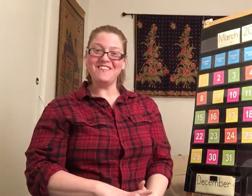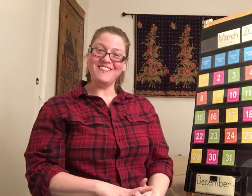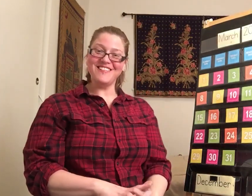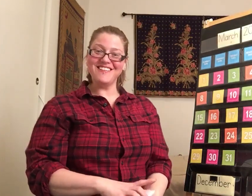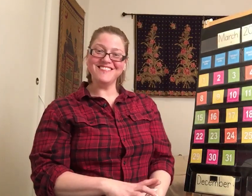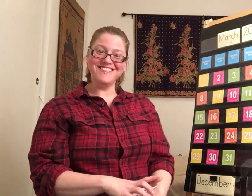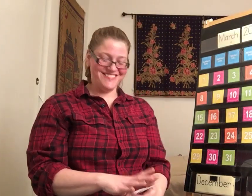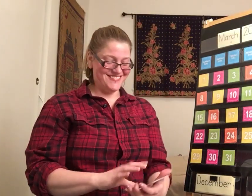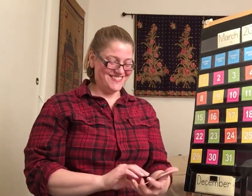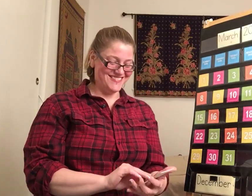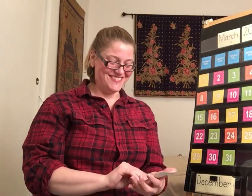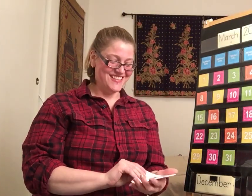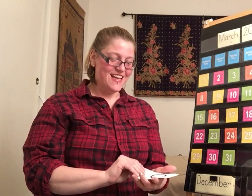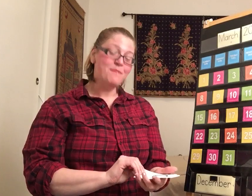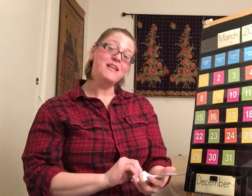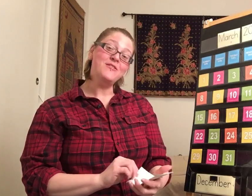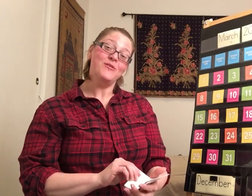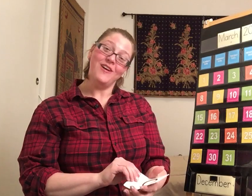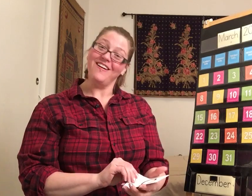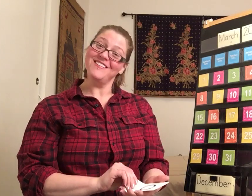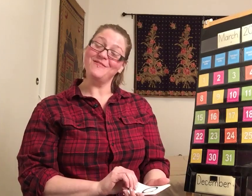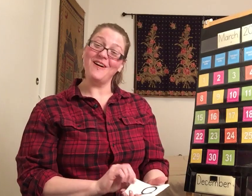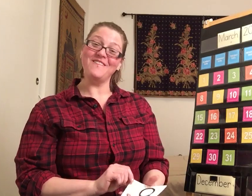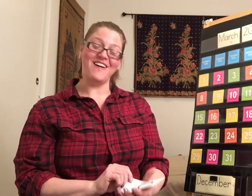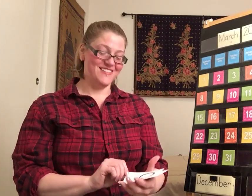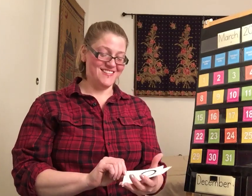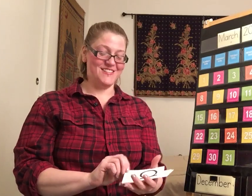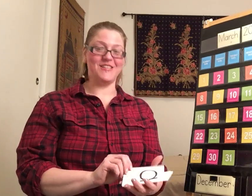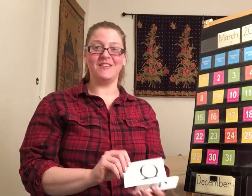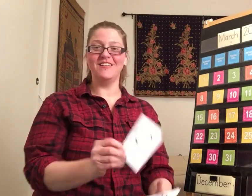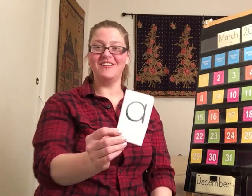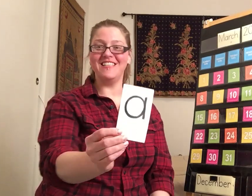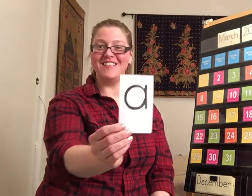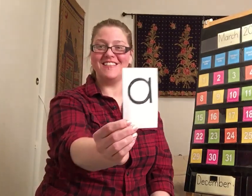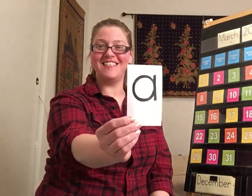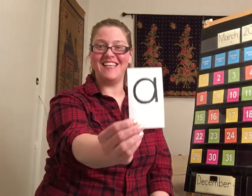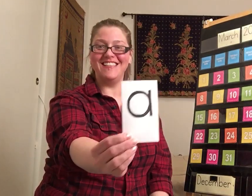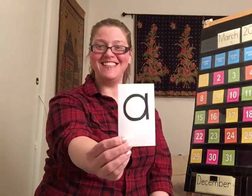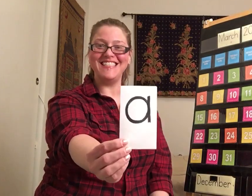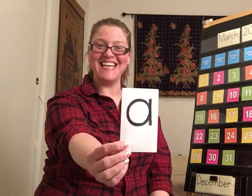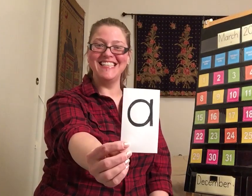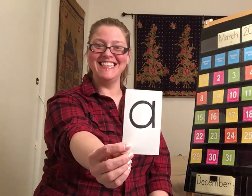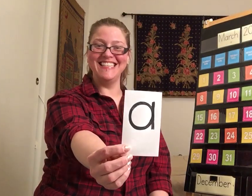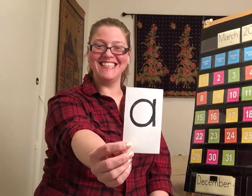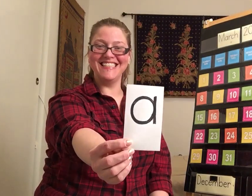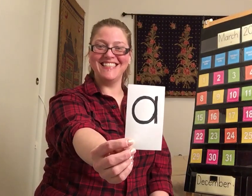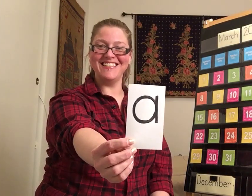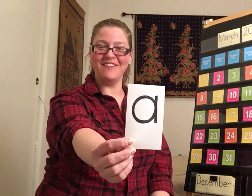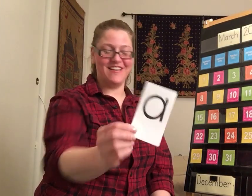vowel song? I made new cards for our vowels so they're a little easier to see. Do you see? There we go.